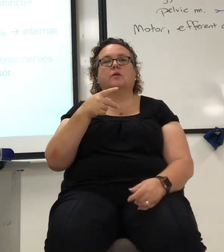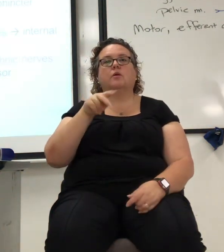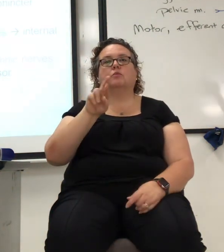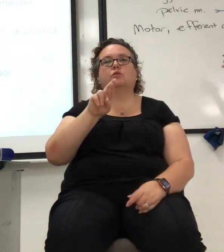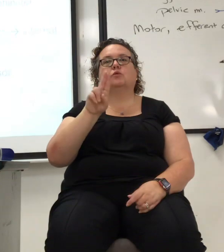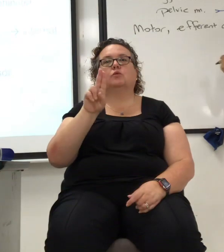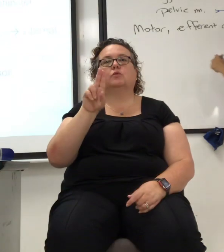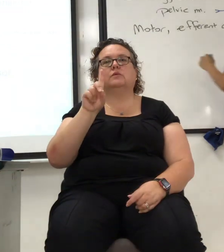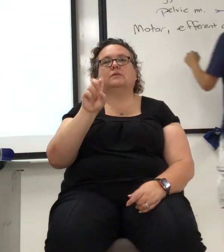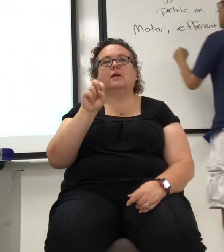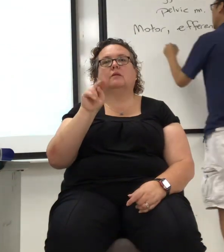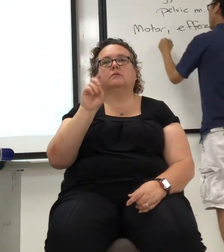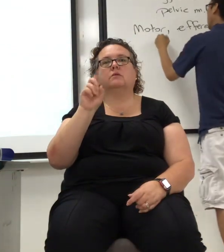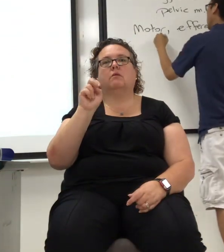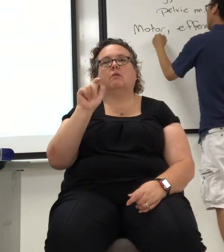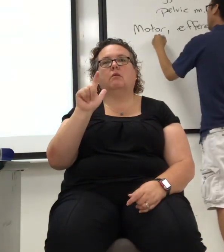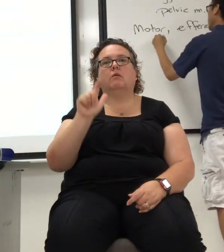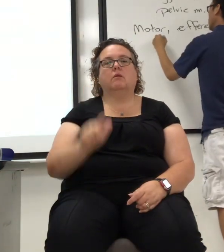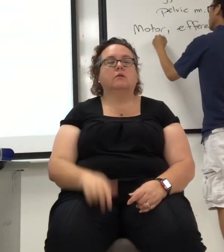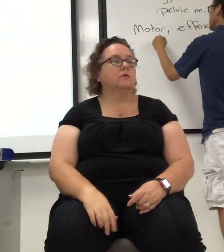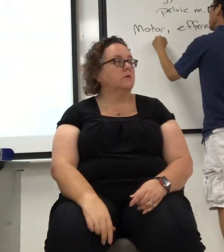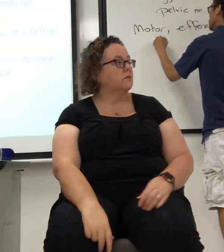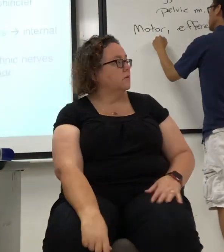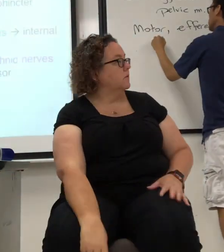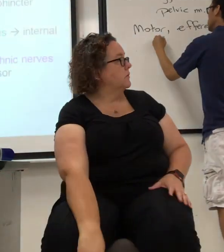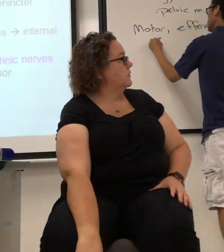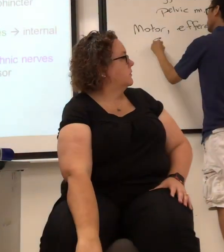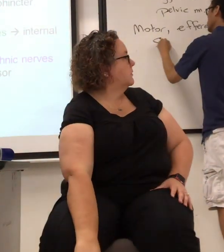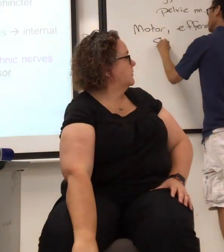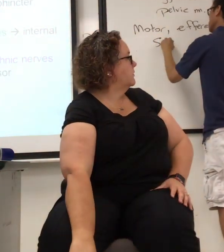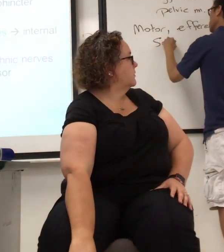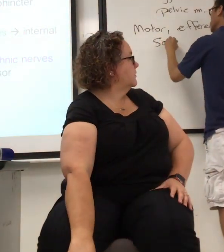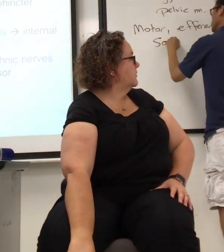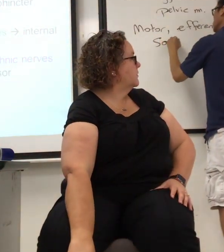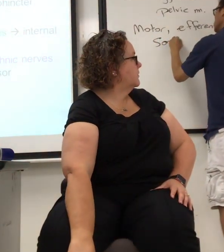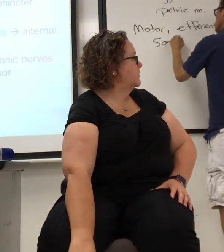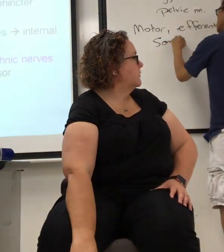right, for the efferent division, the motor division,